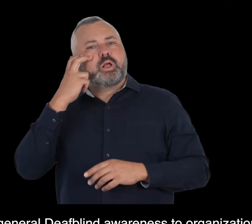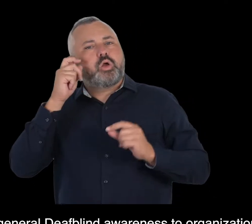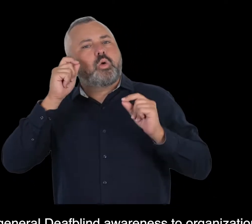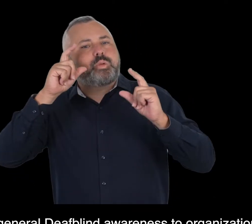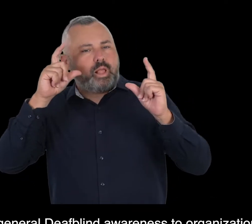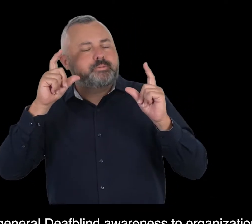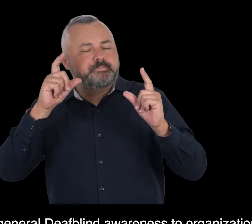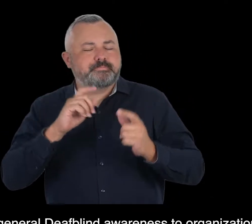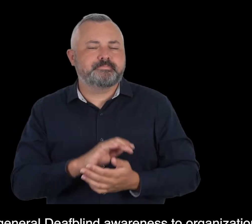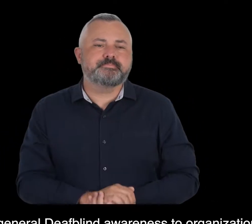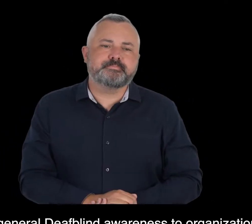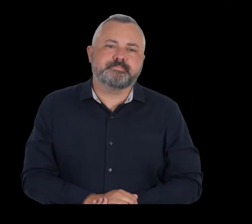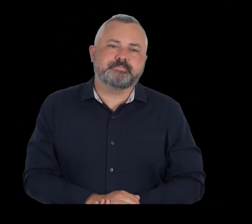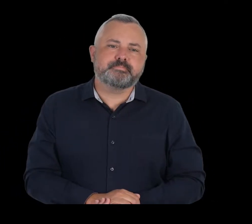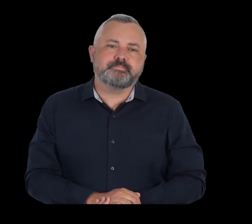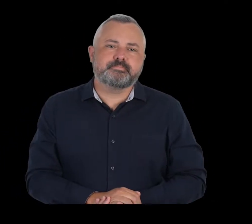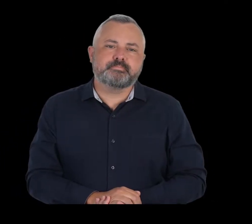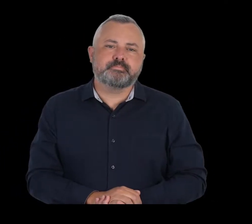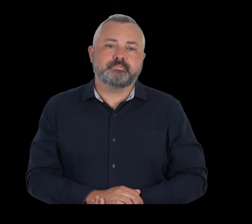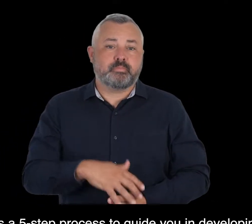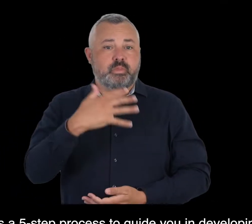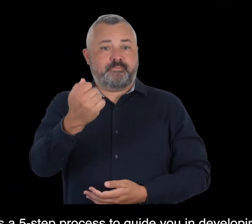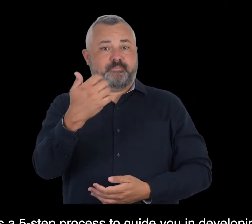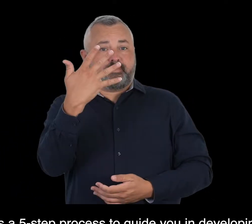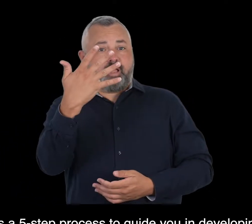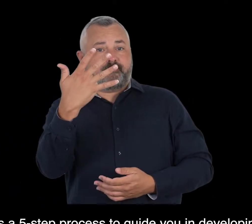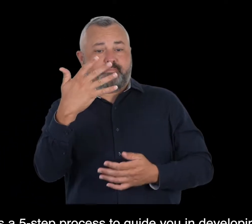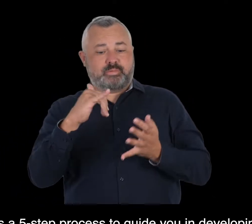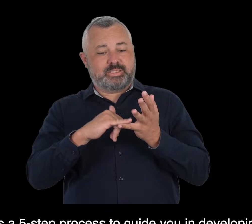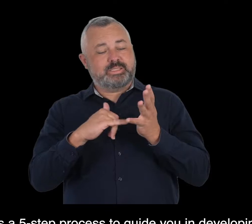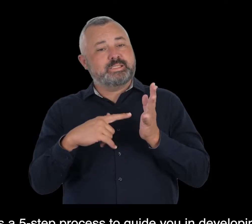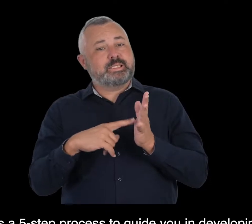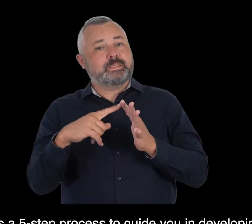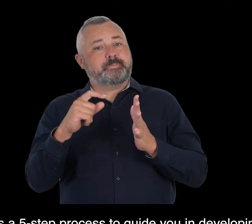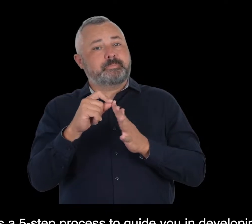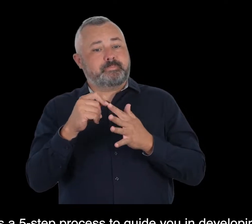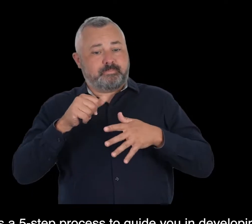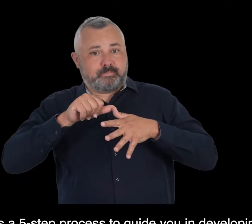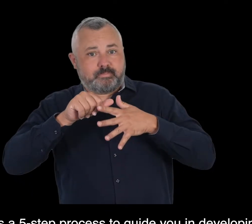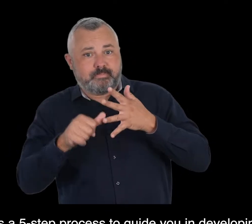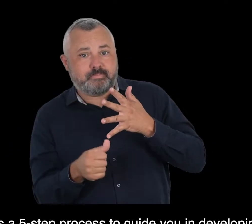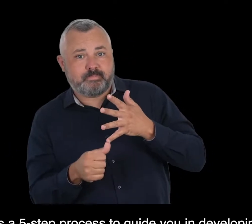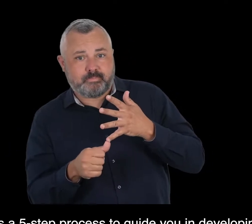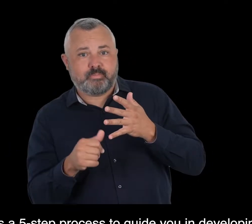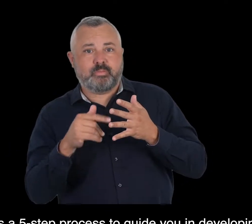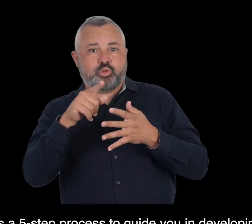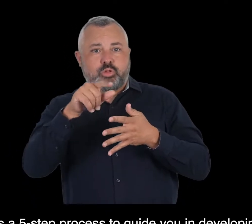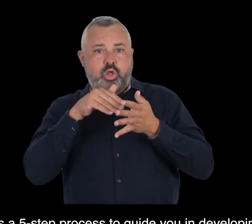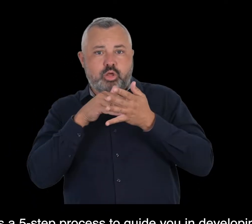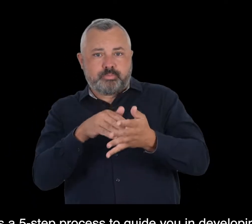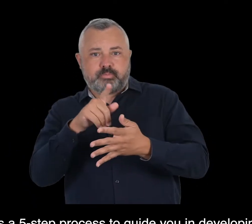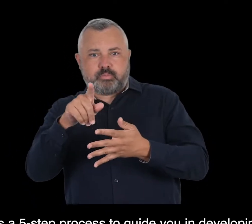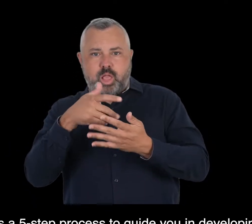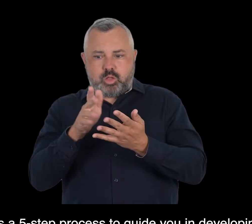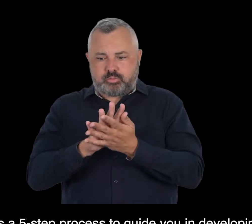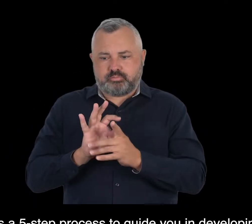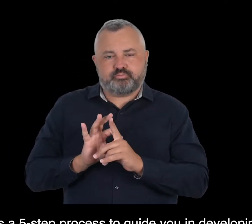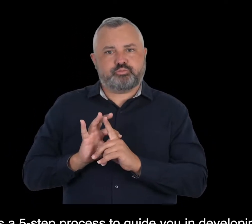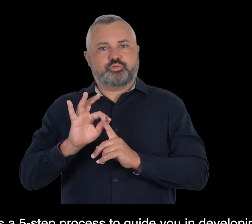to provide general deafblind awareness to organisations and businesses. Here is a